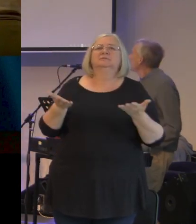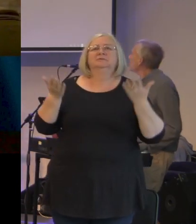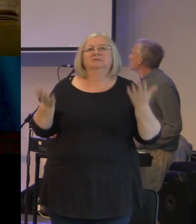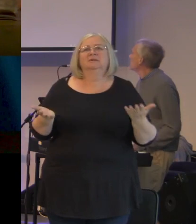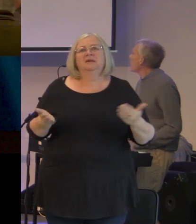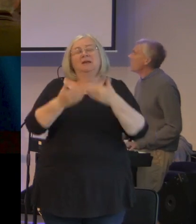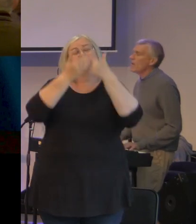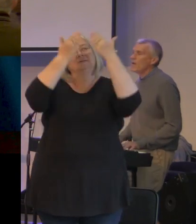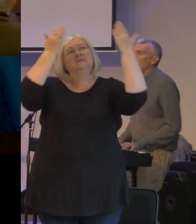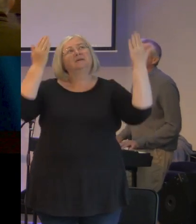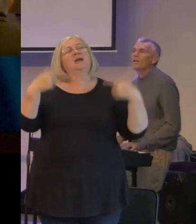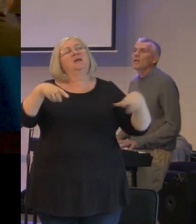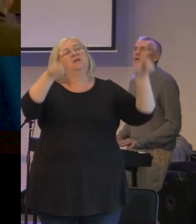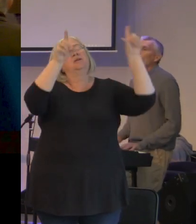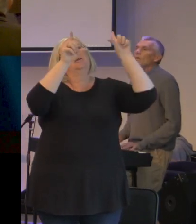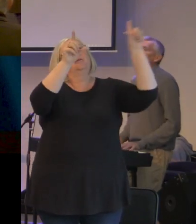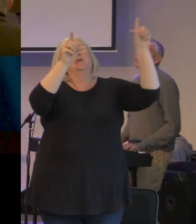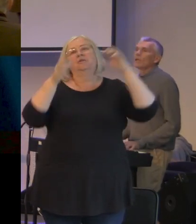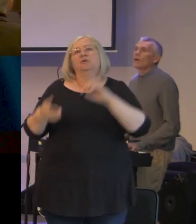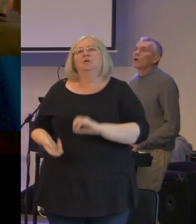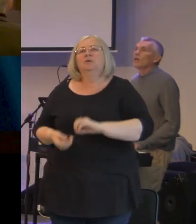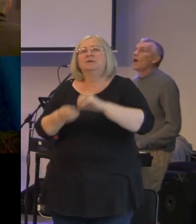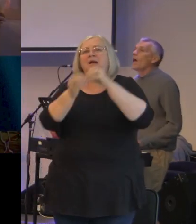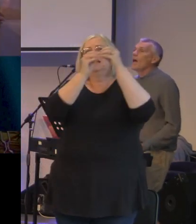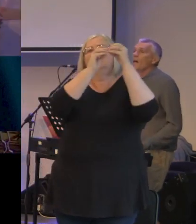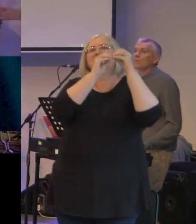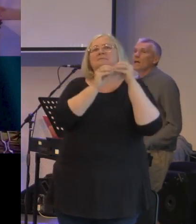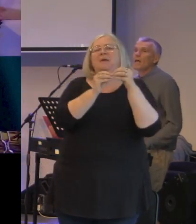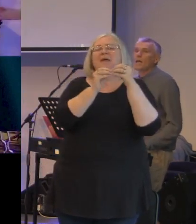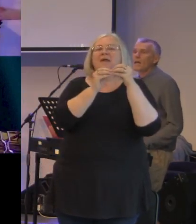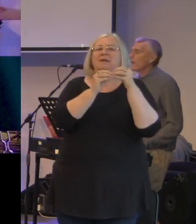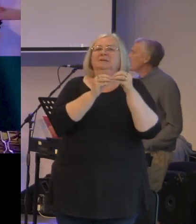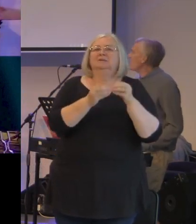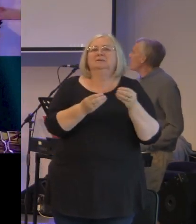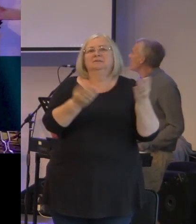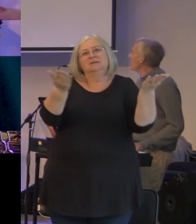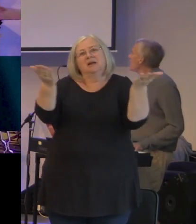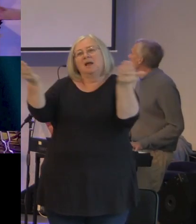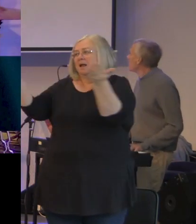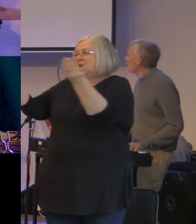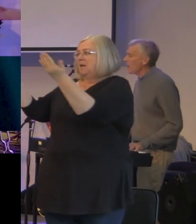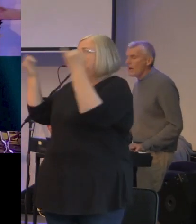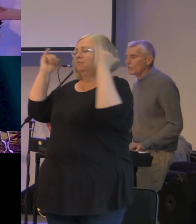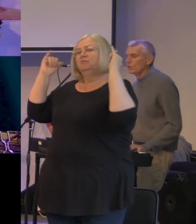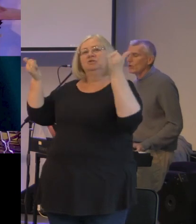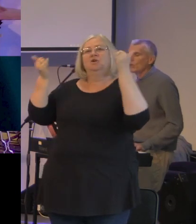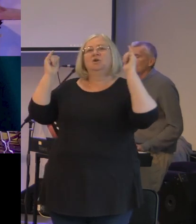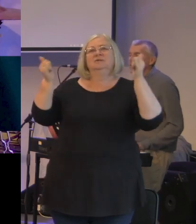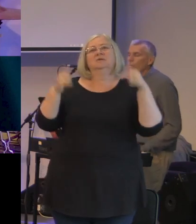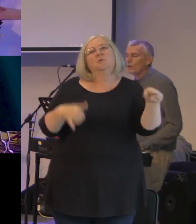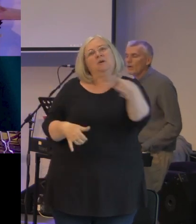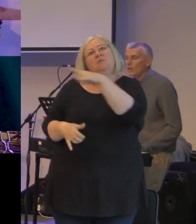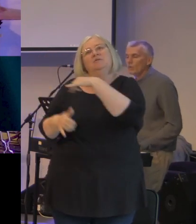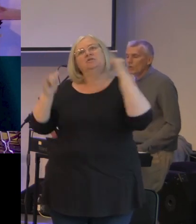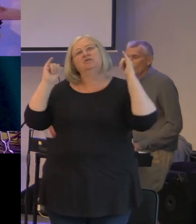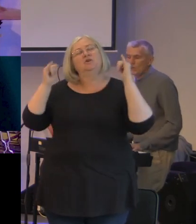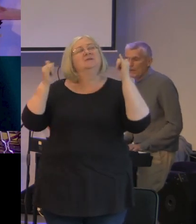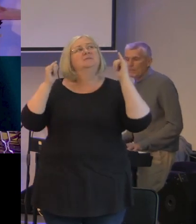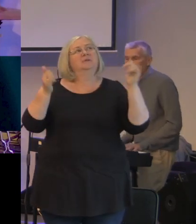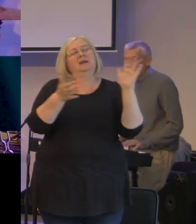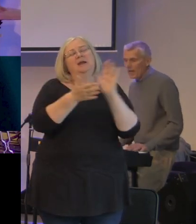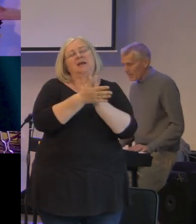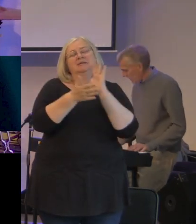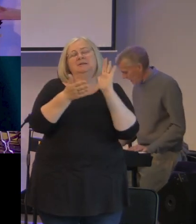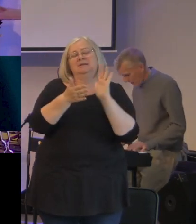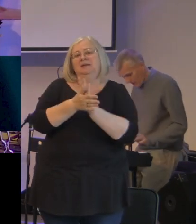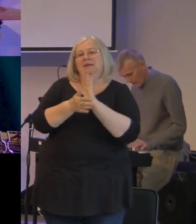This is the day that the Lord has made. Come and rejoice, we will rejoice and